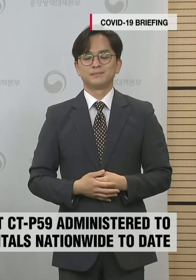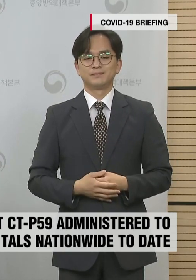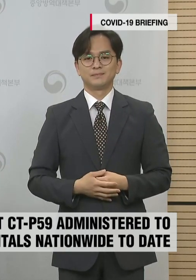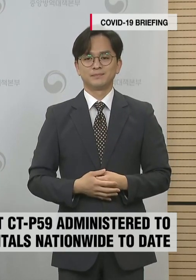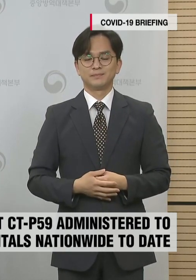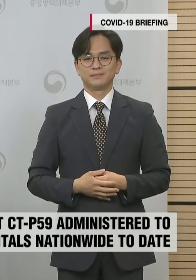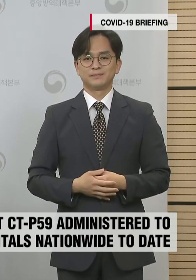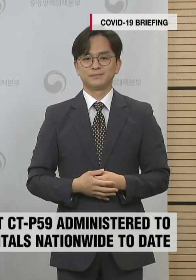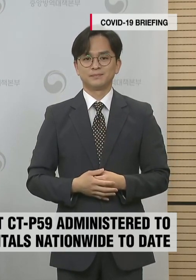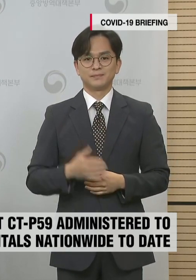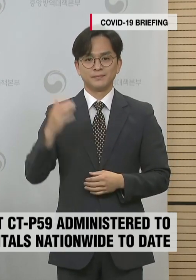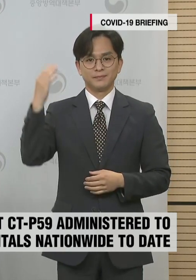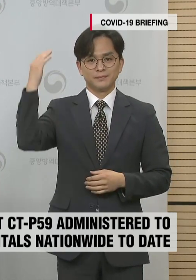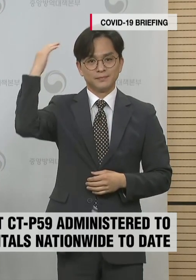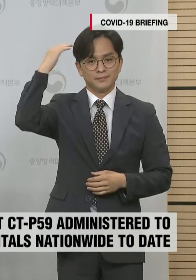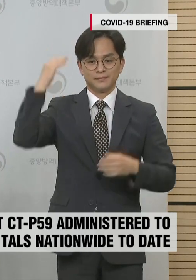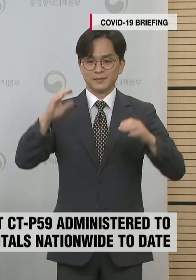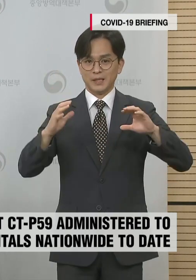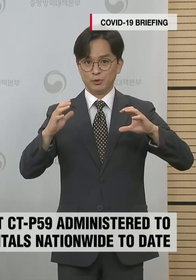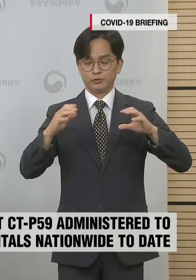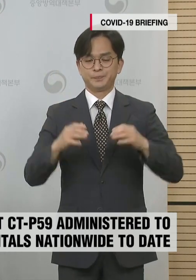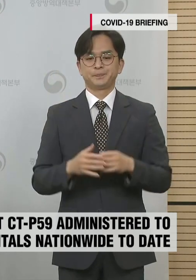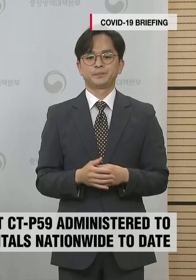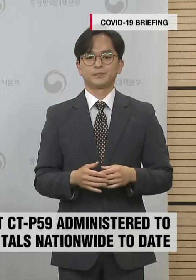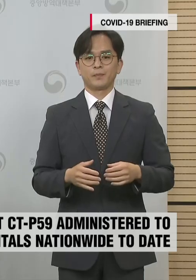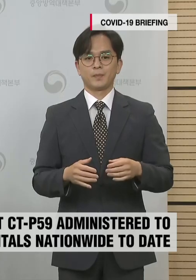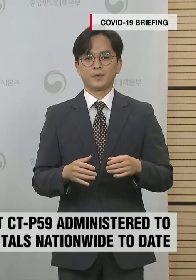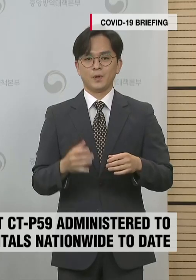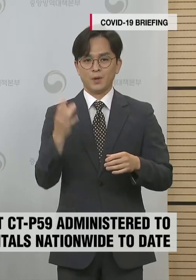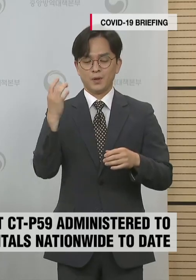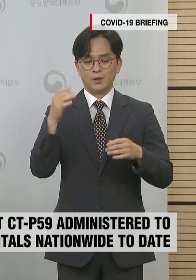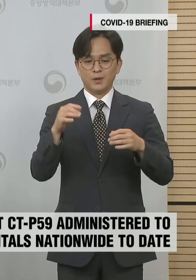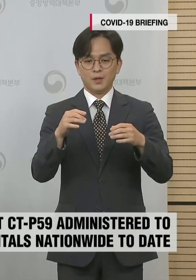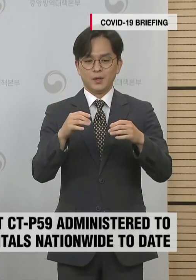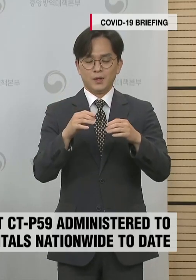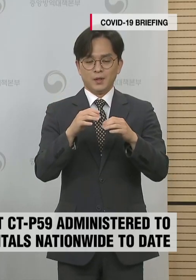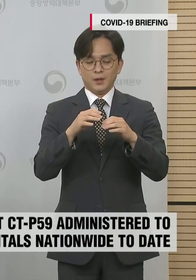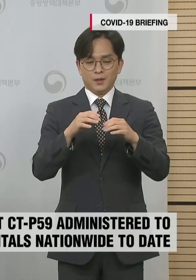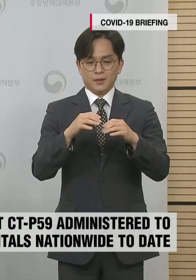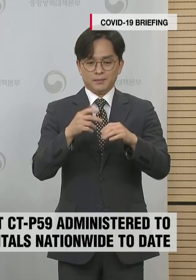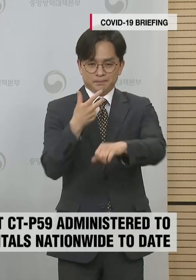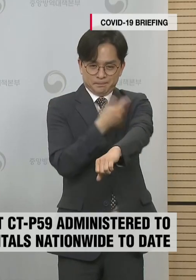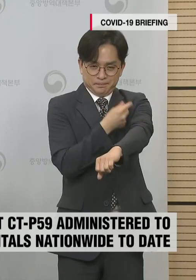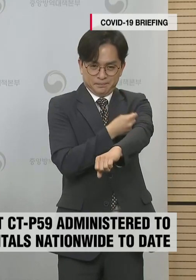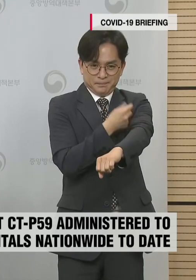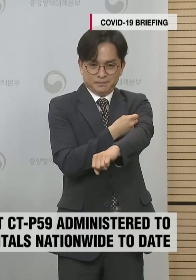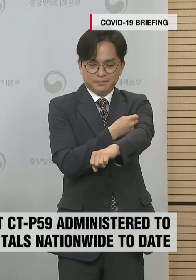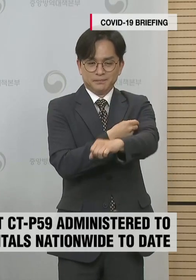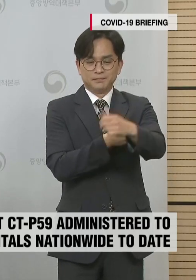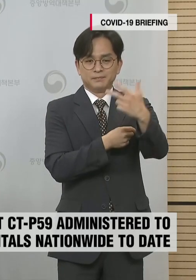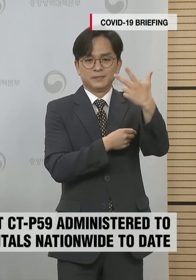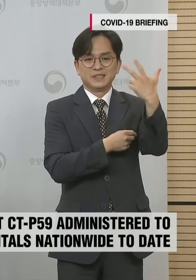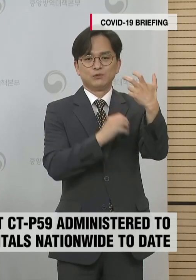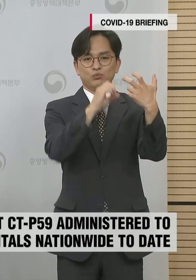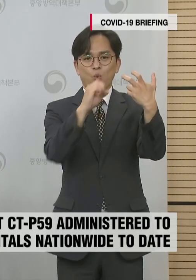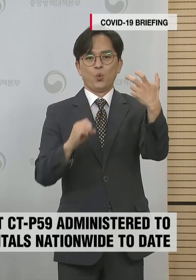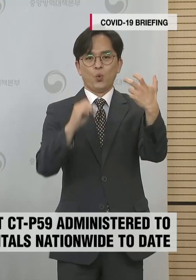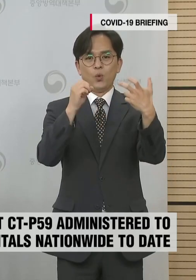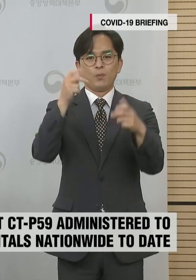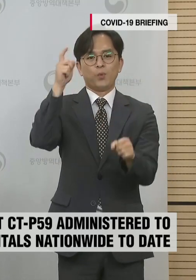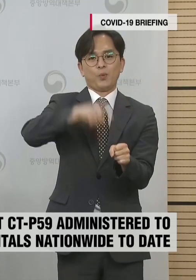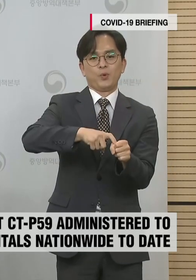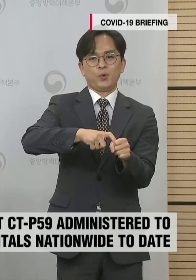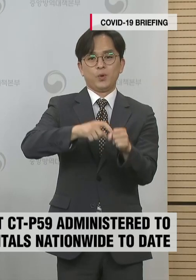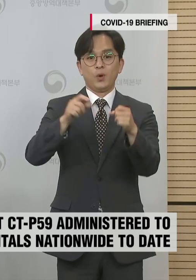protect yourself as well as your loved ones against the virus. And the government right now in Korea aims to reach